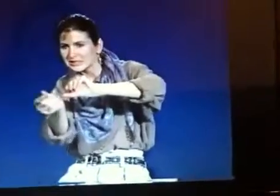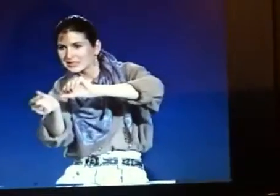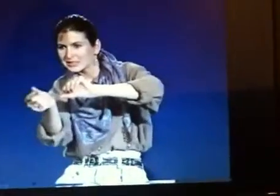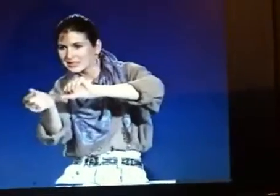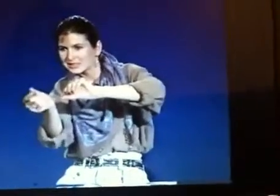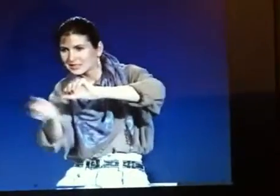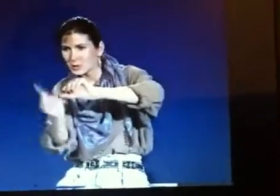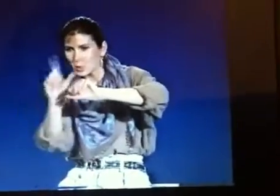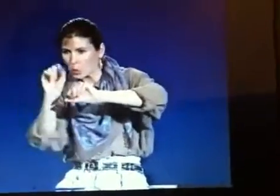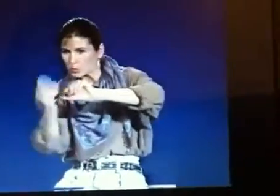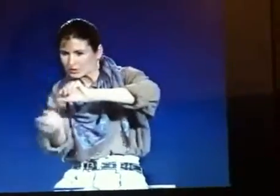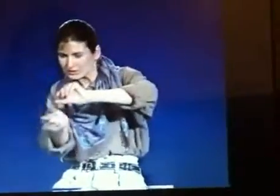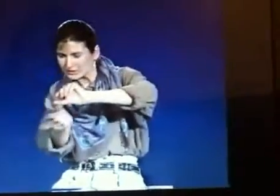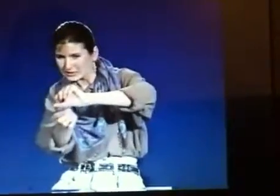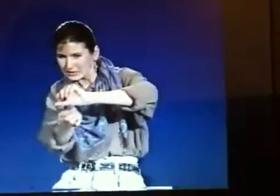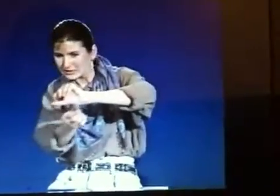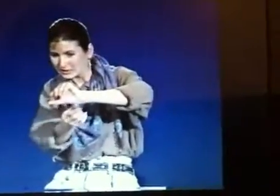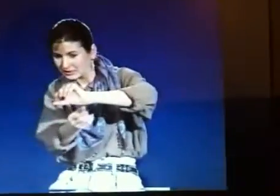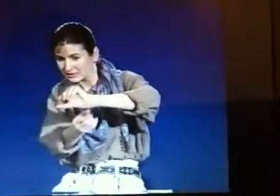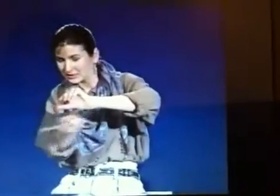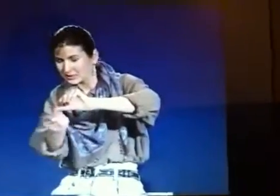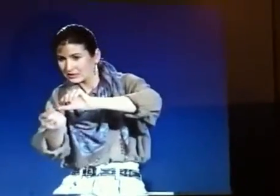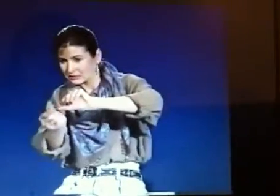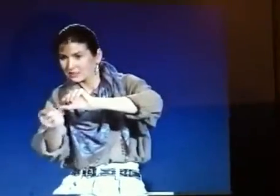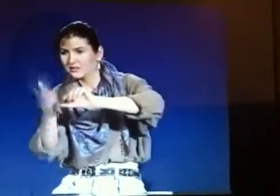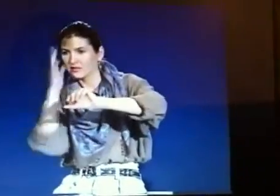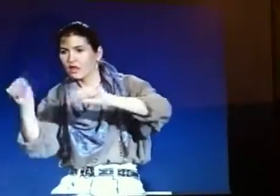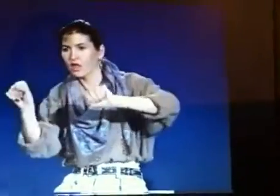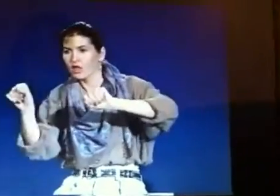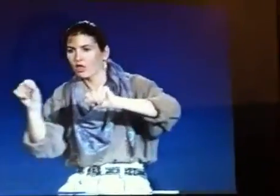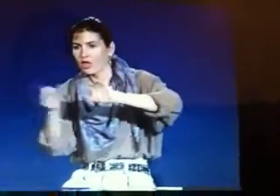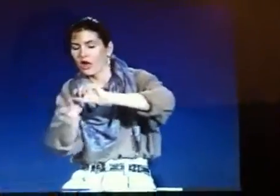and then you can go ahead and cut along the same line that you cut before. And then take